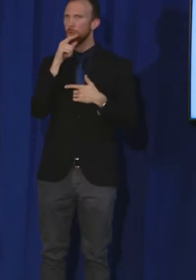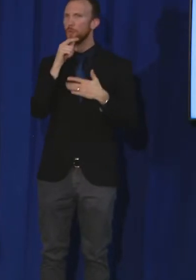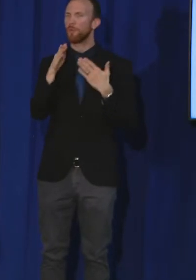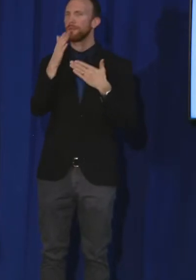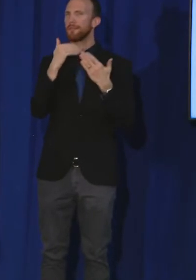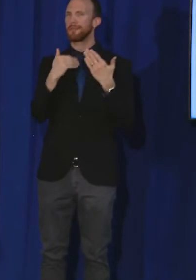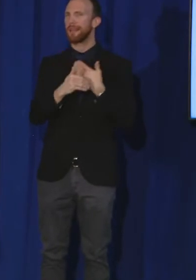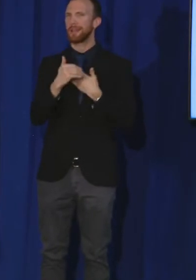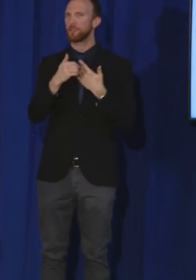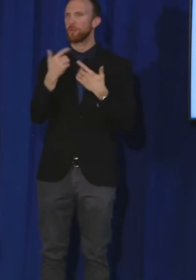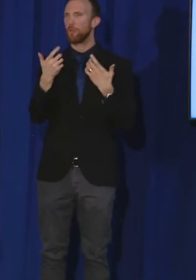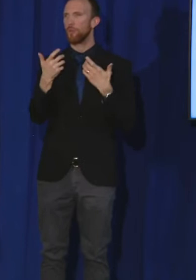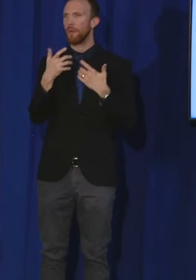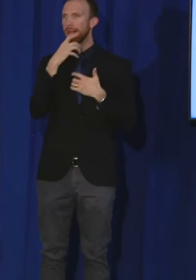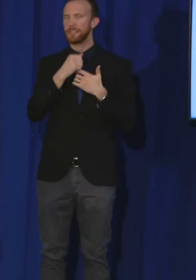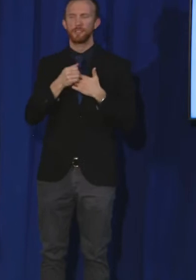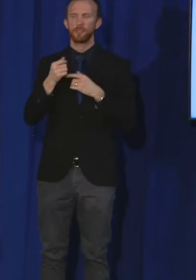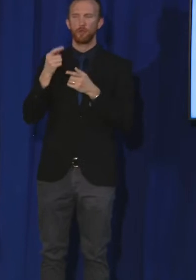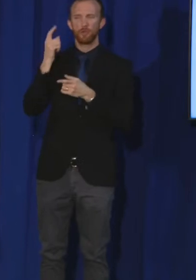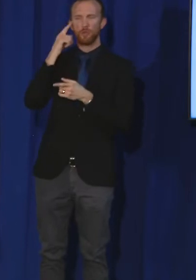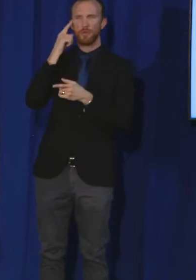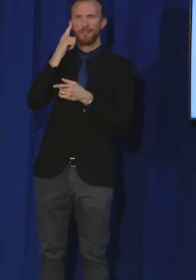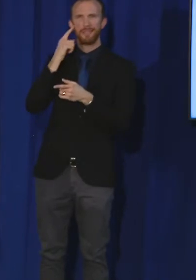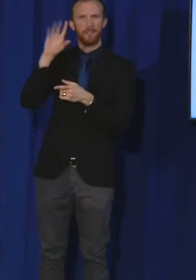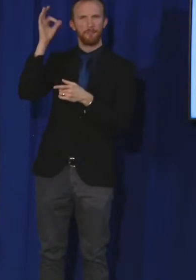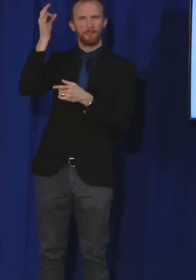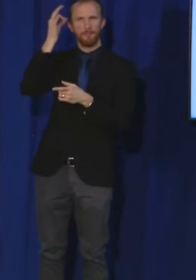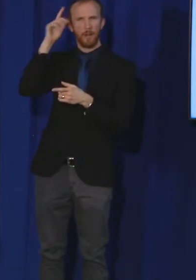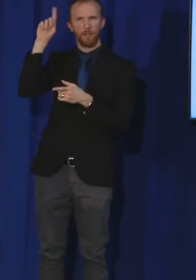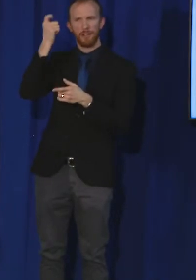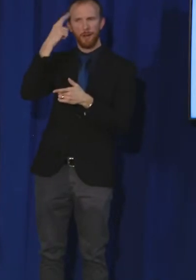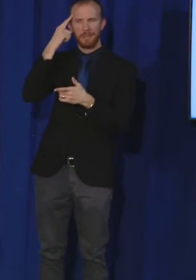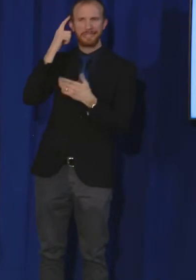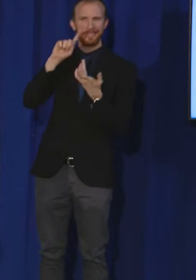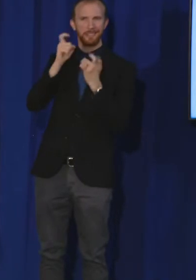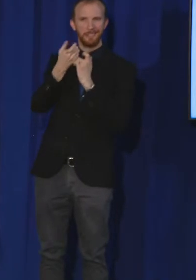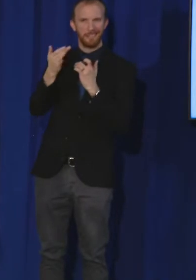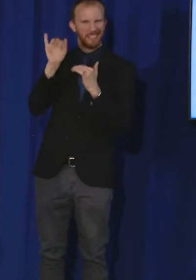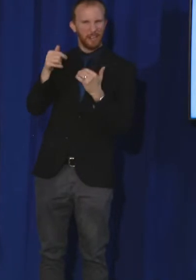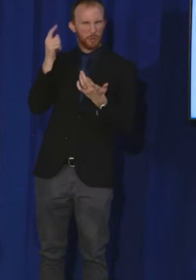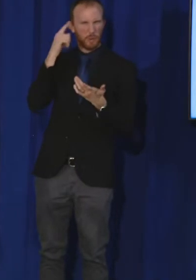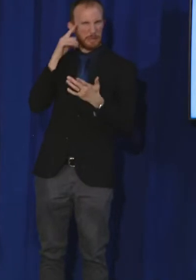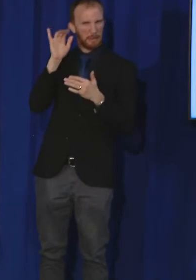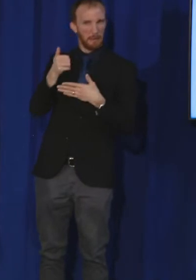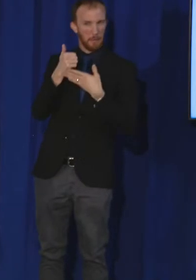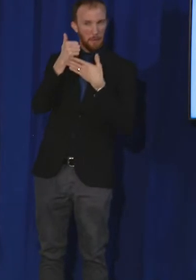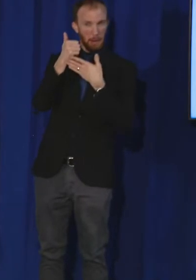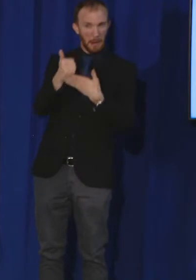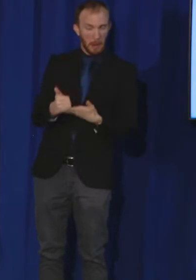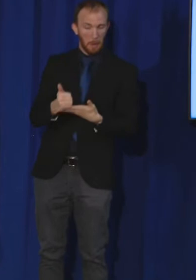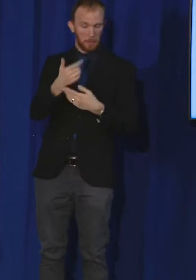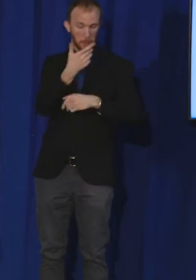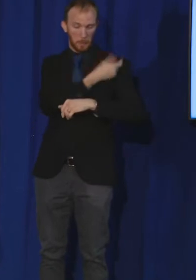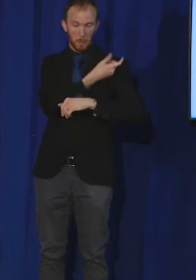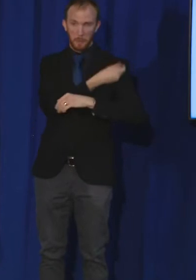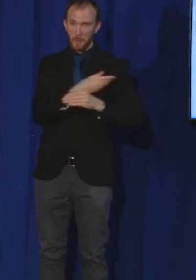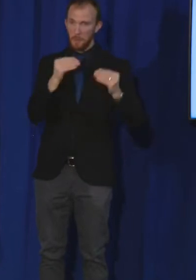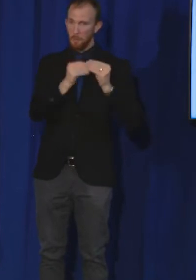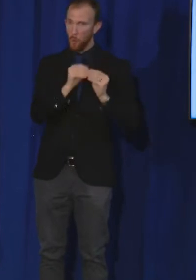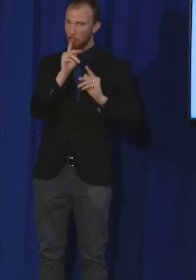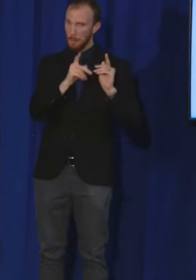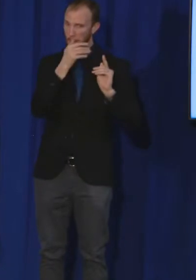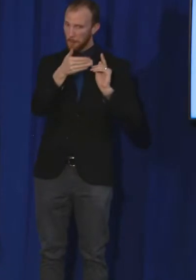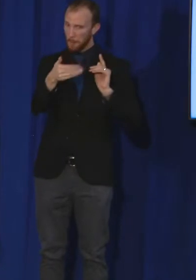government making these statements now is a step in the right direction to resolve the bottleneck? So it is a time